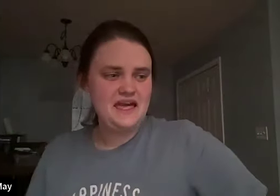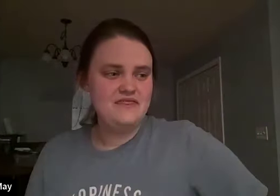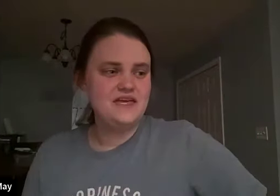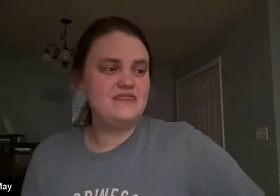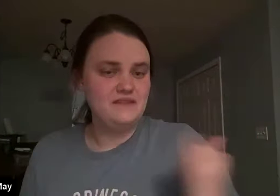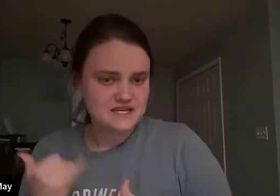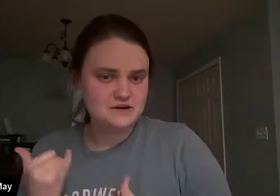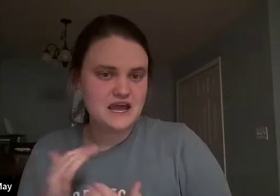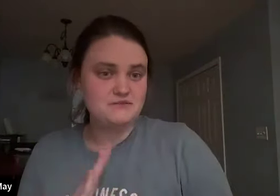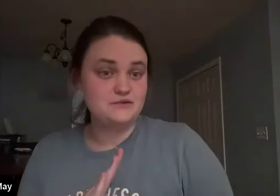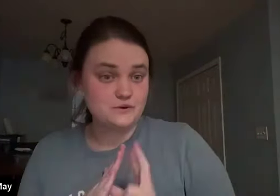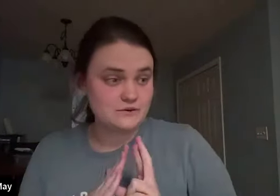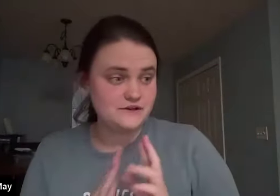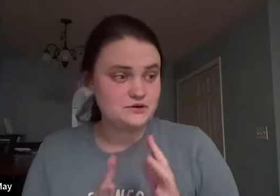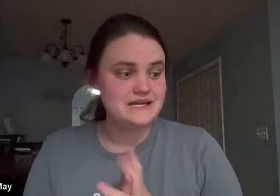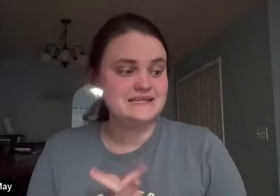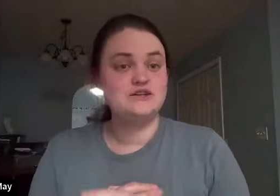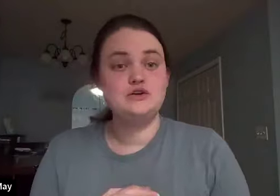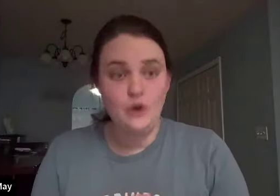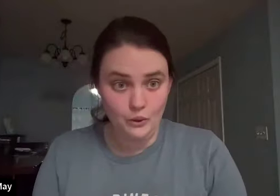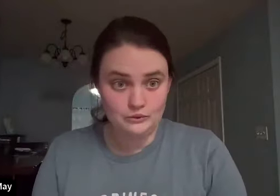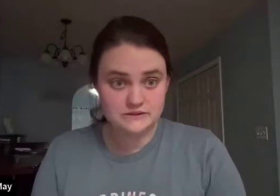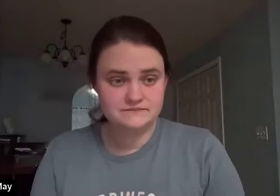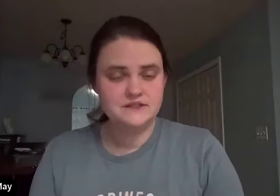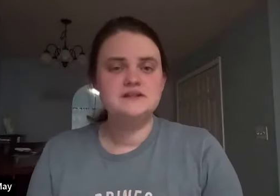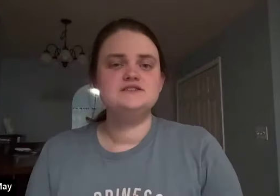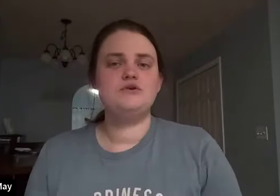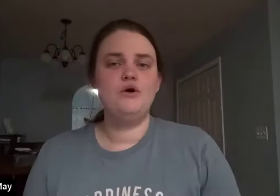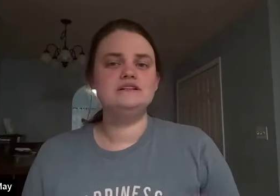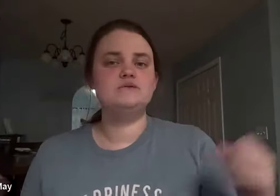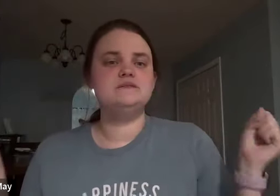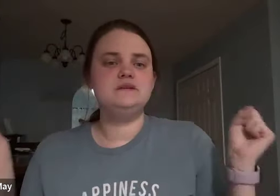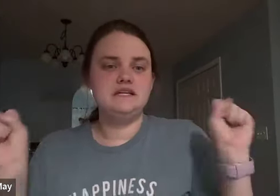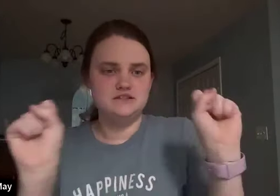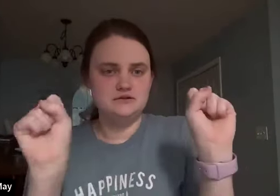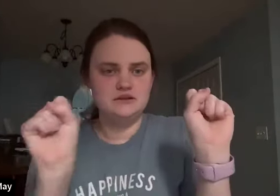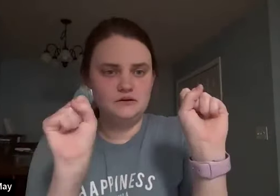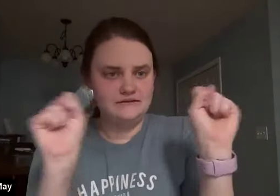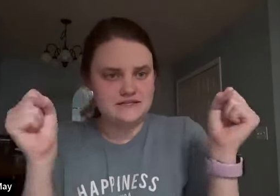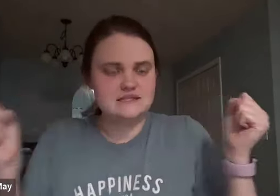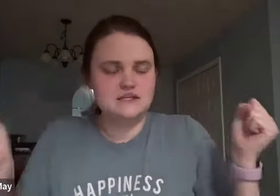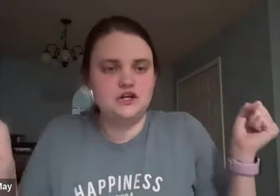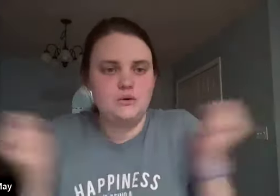And then the last one I have before we review is cold. So cold is going to be two little like fists and you're going to go